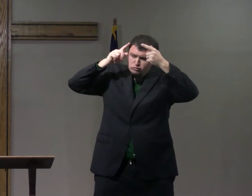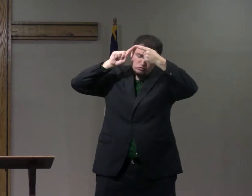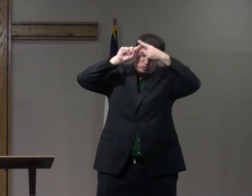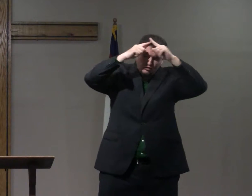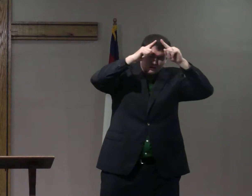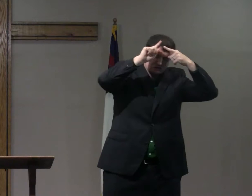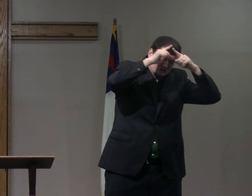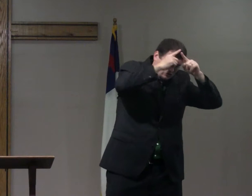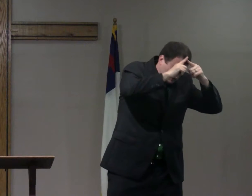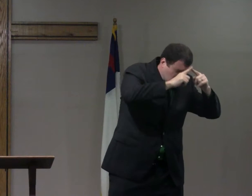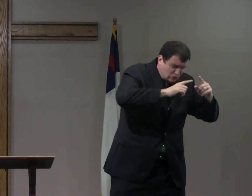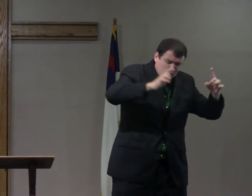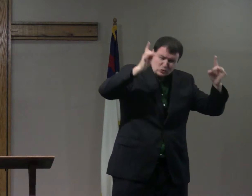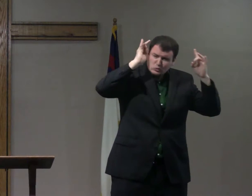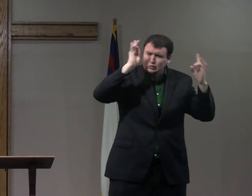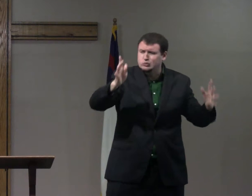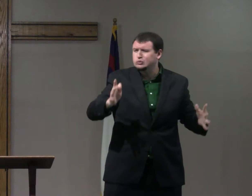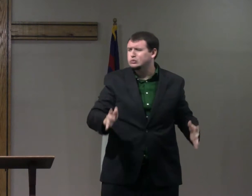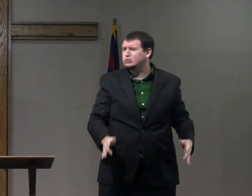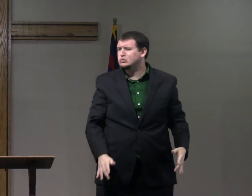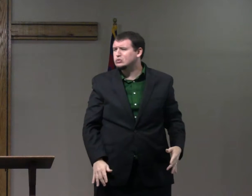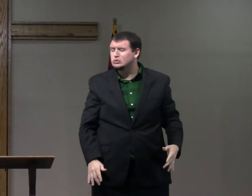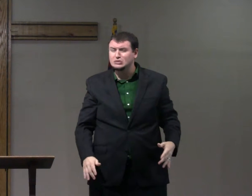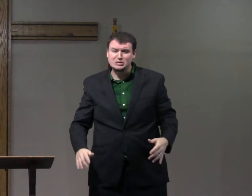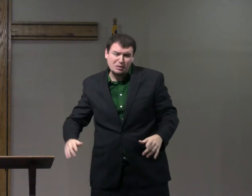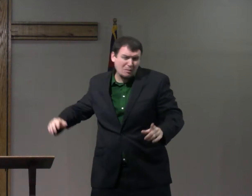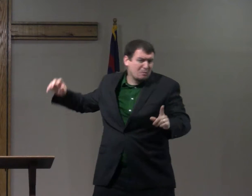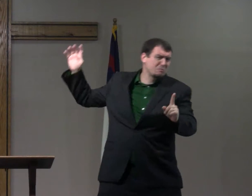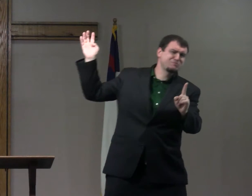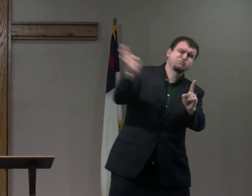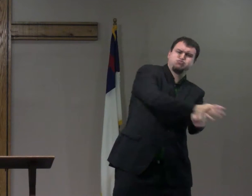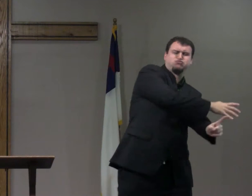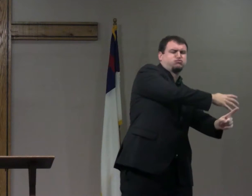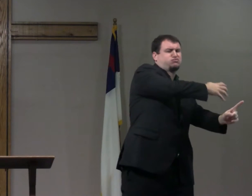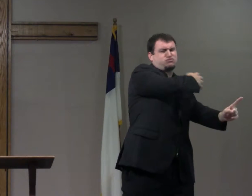He had a crown of thorns placed on his head. How awful.